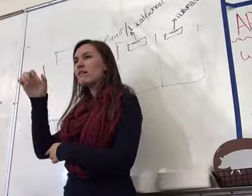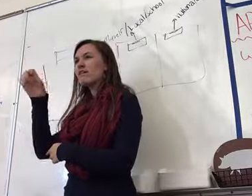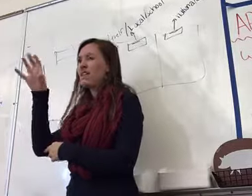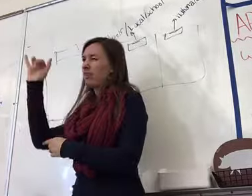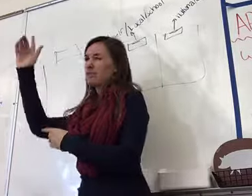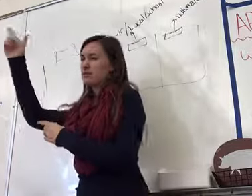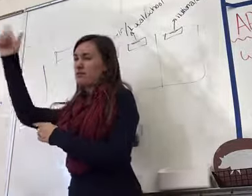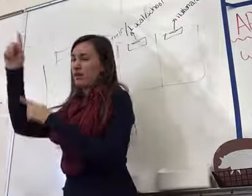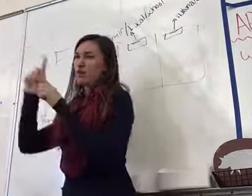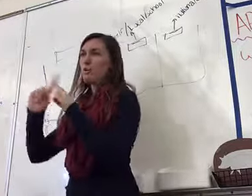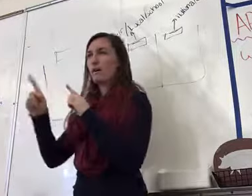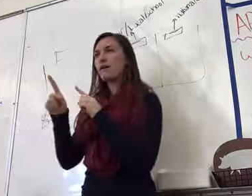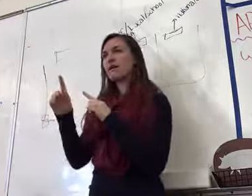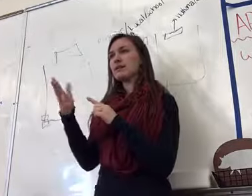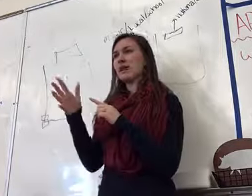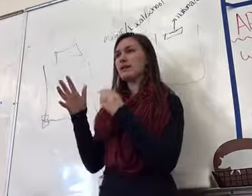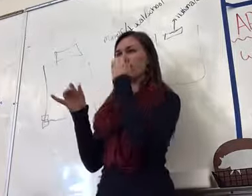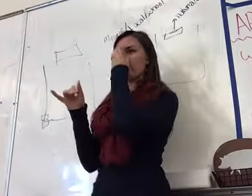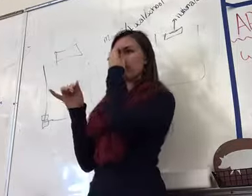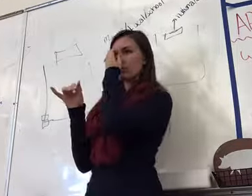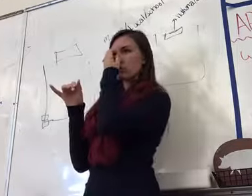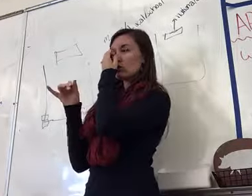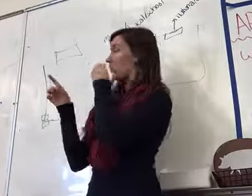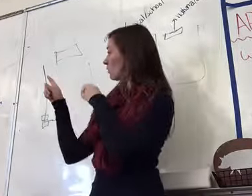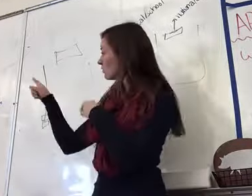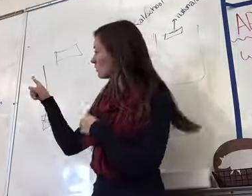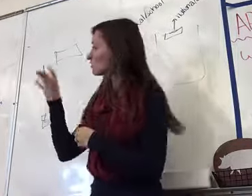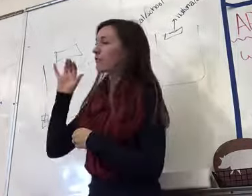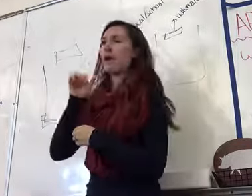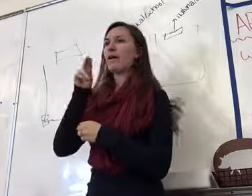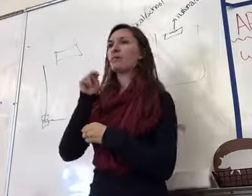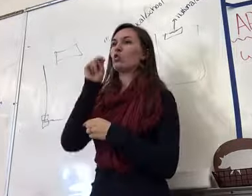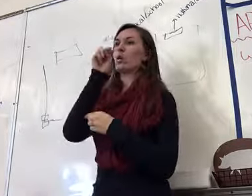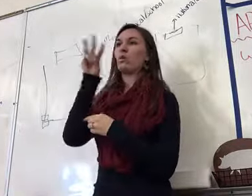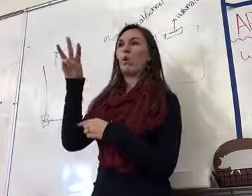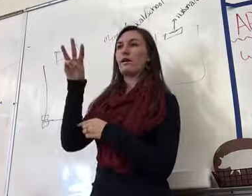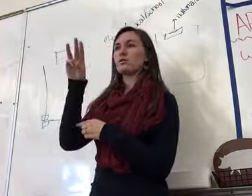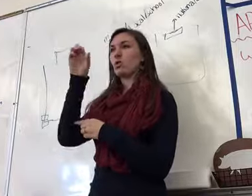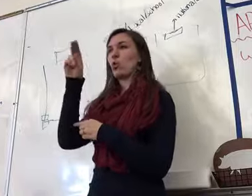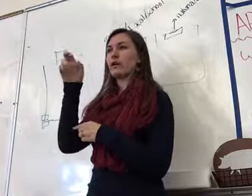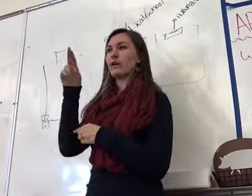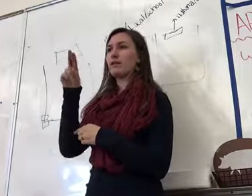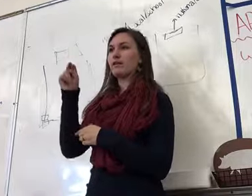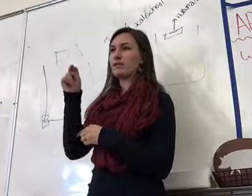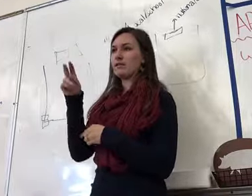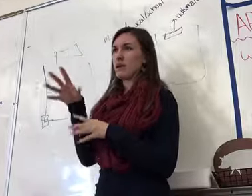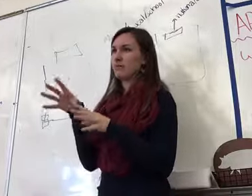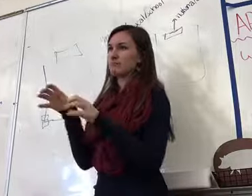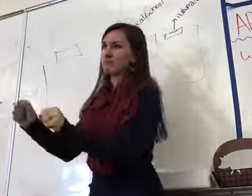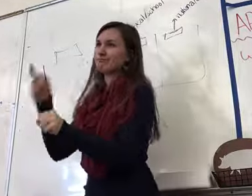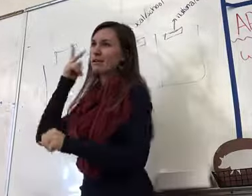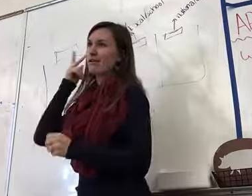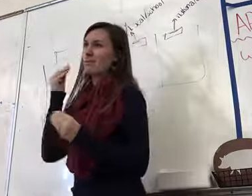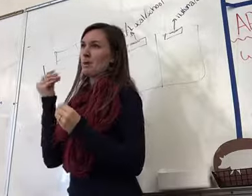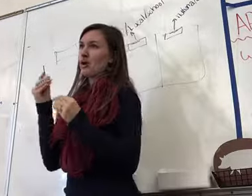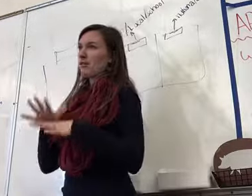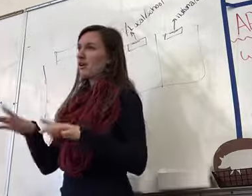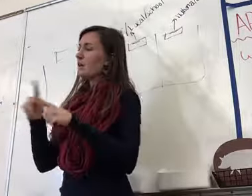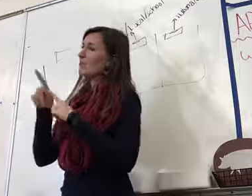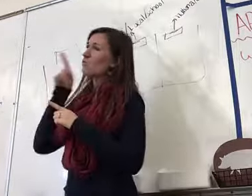articles is going to be the negatives. Major, major negatives. This is really why they were so bad that we had to